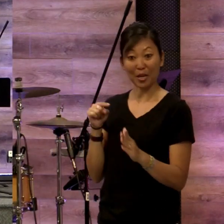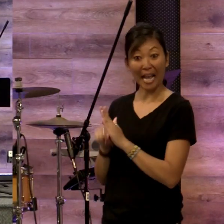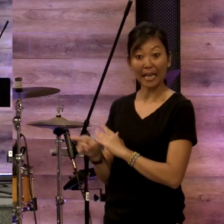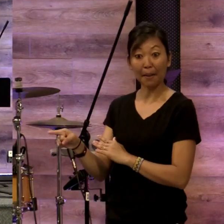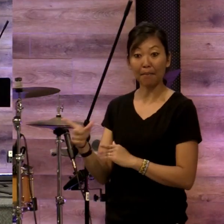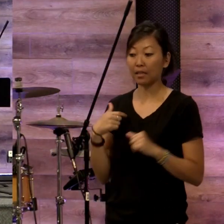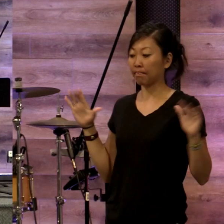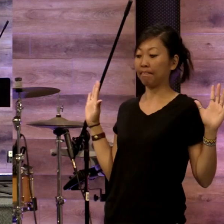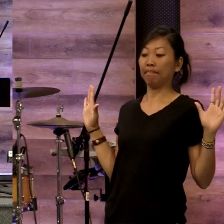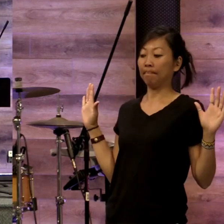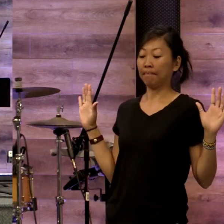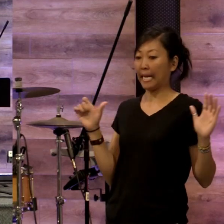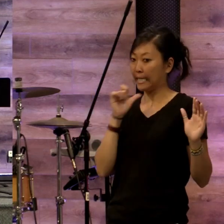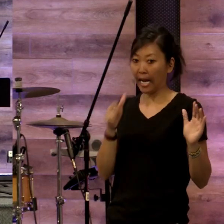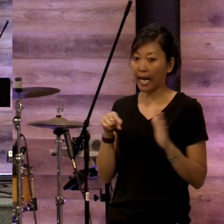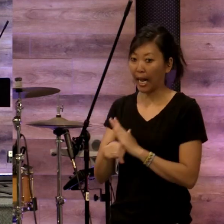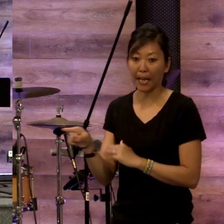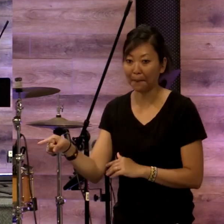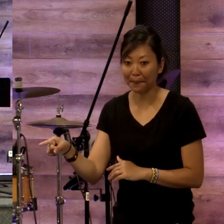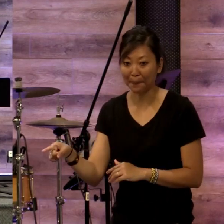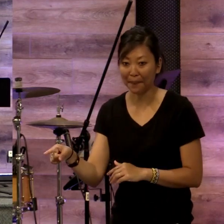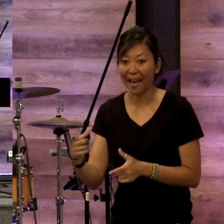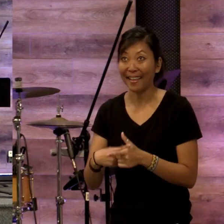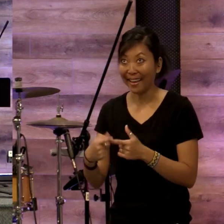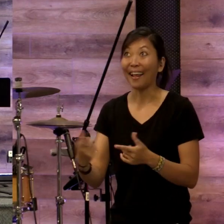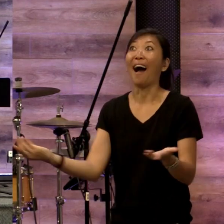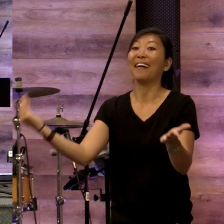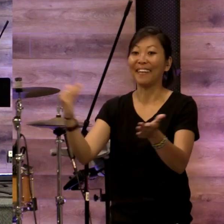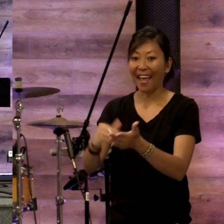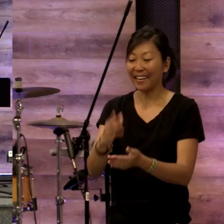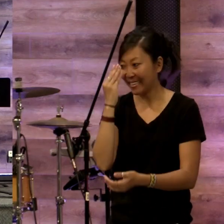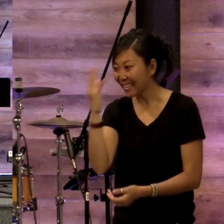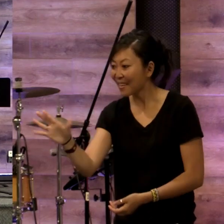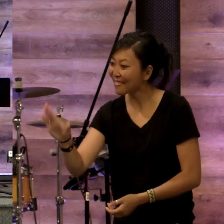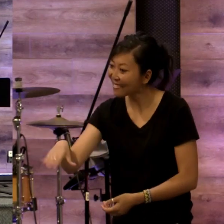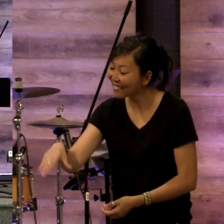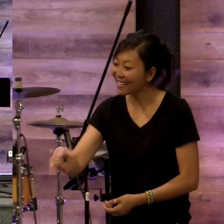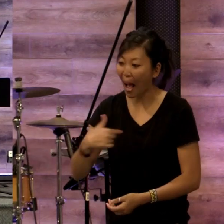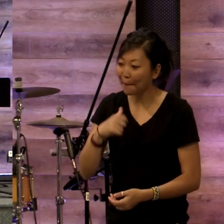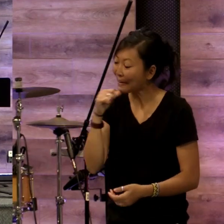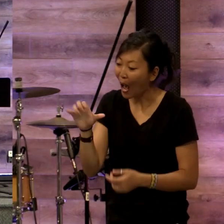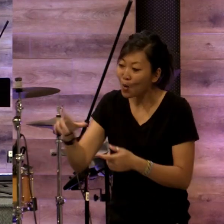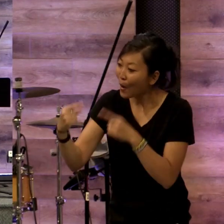doesn't. And then he does this all again.